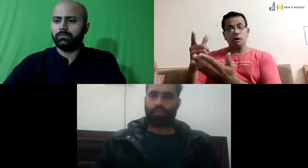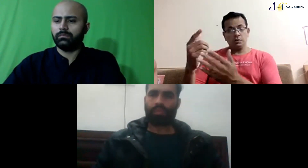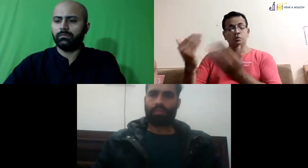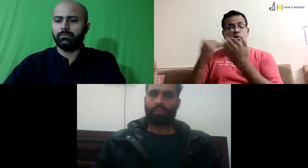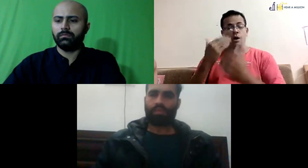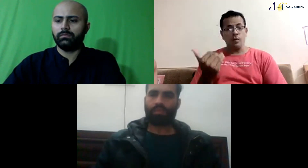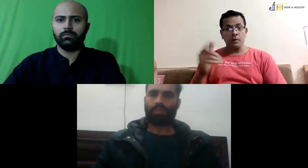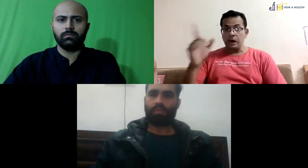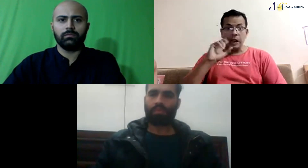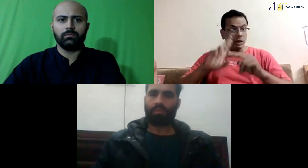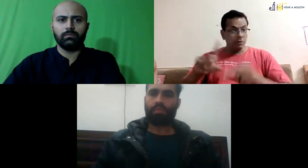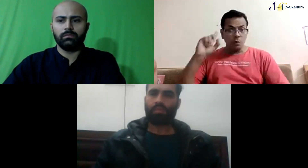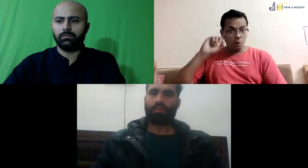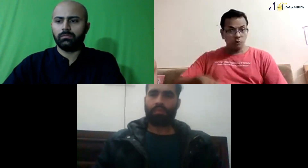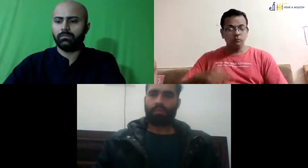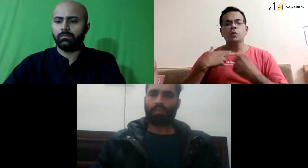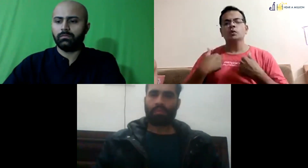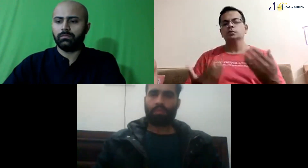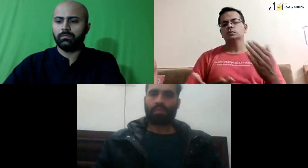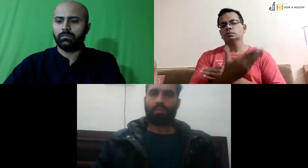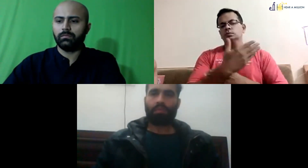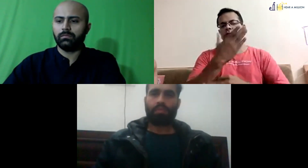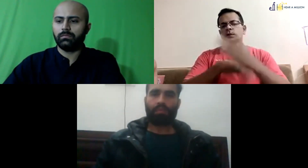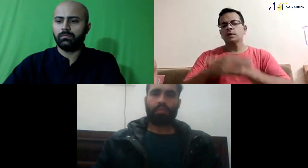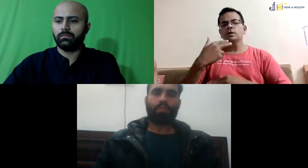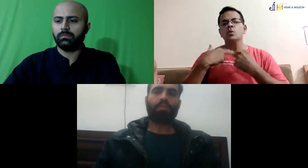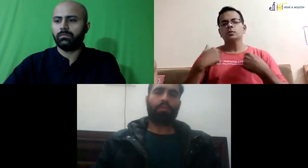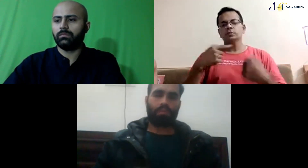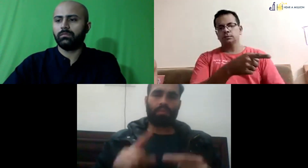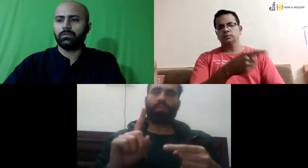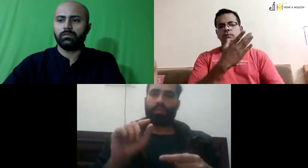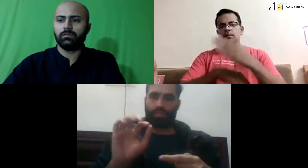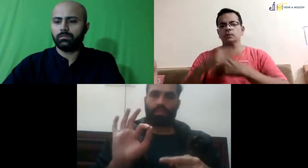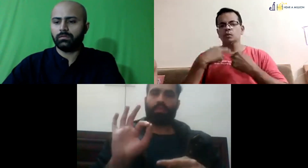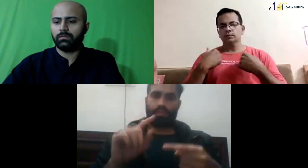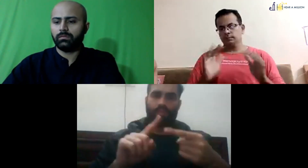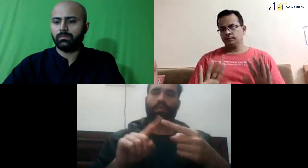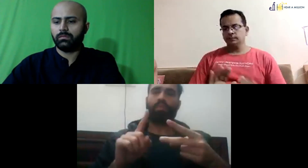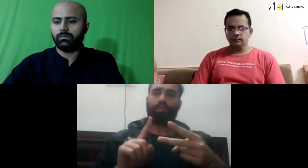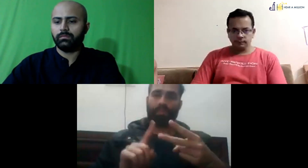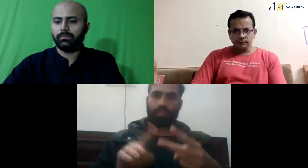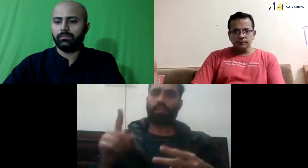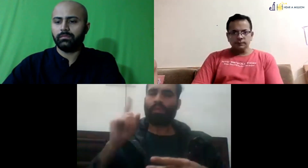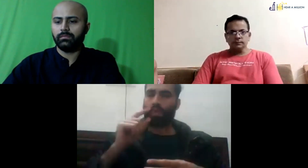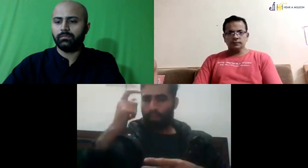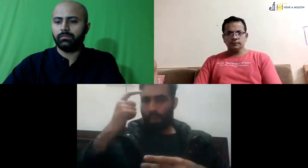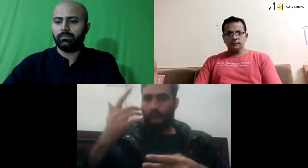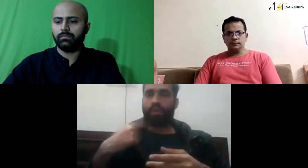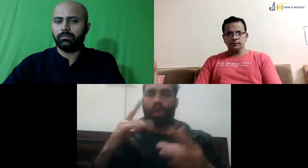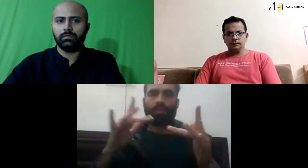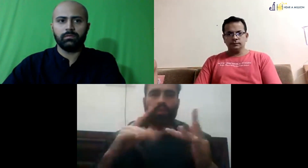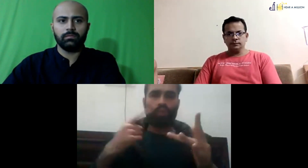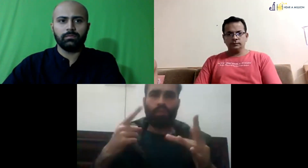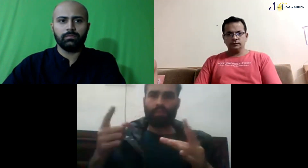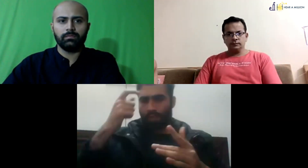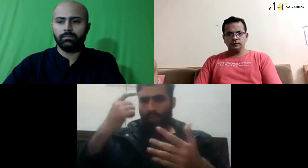I experience these things. I give them. I give the mention to in written about these things, and they